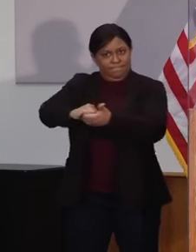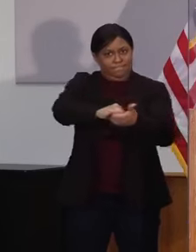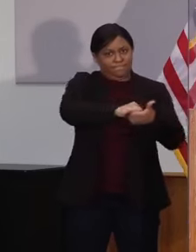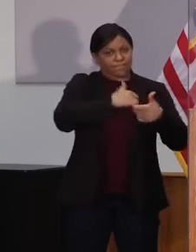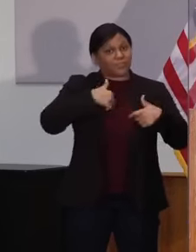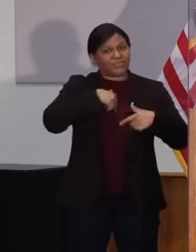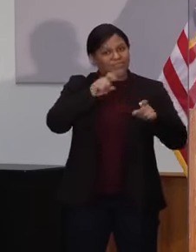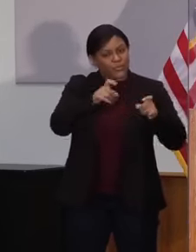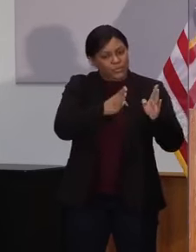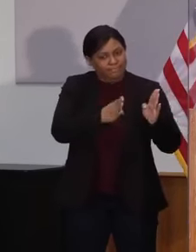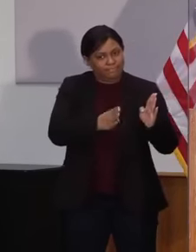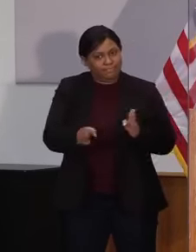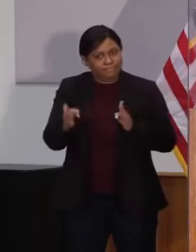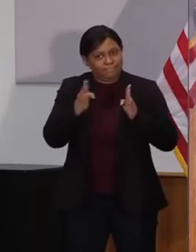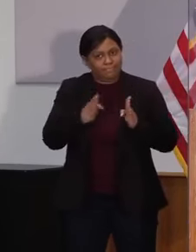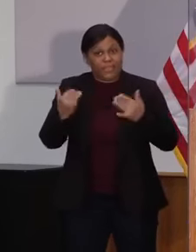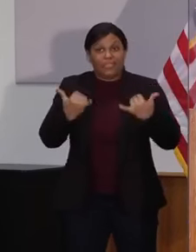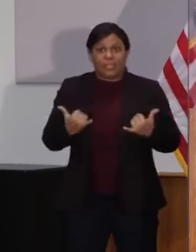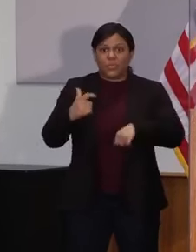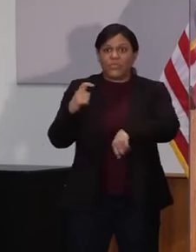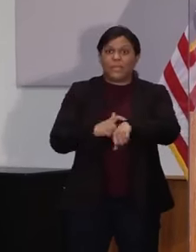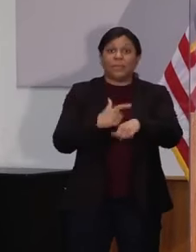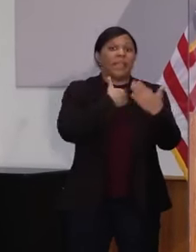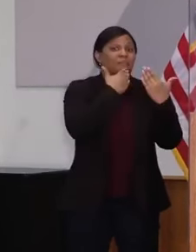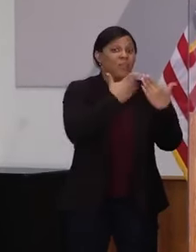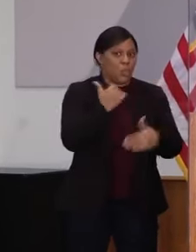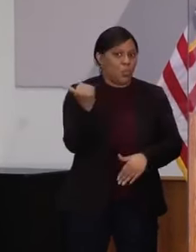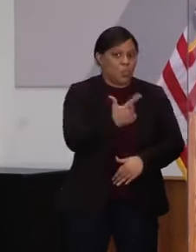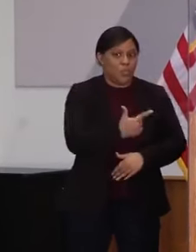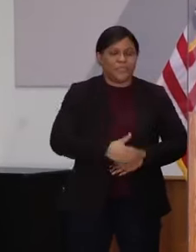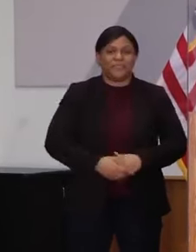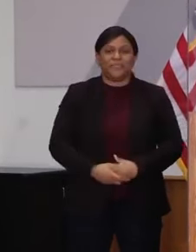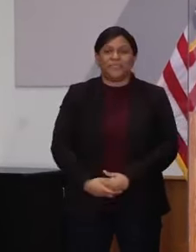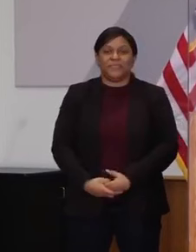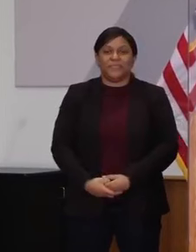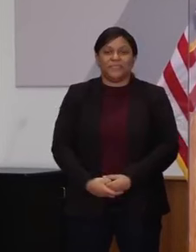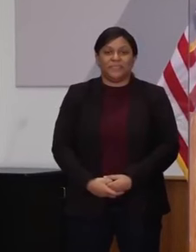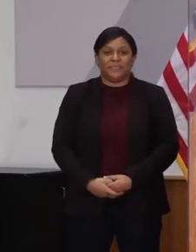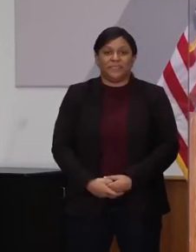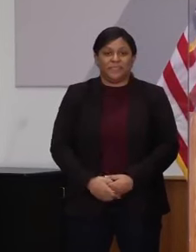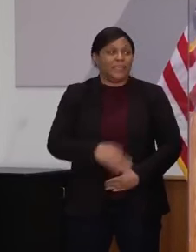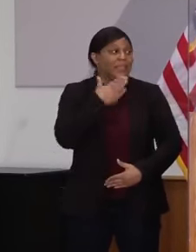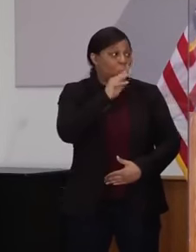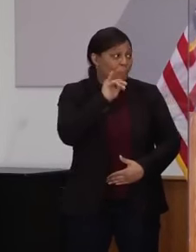to do that is right now. So thank you all. Mayor, thank you. Commissioner